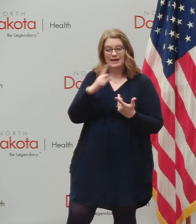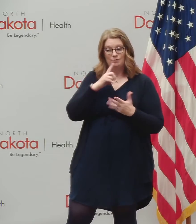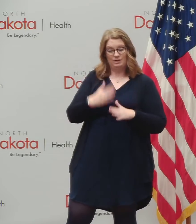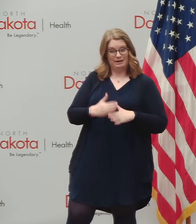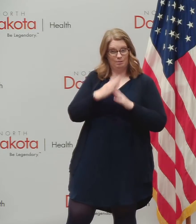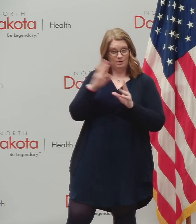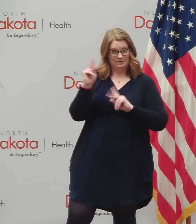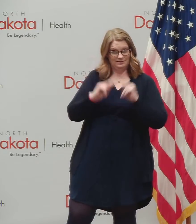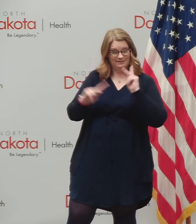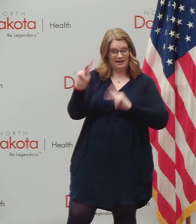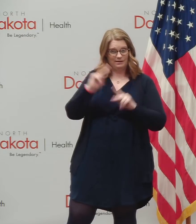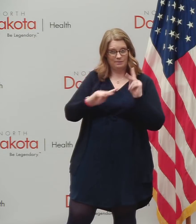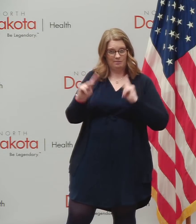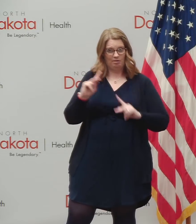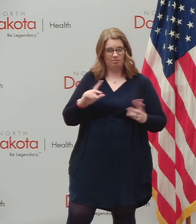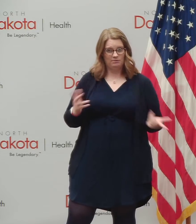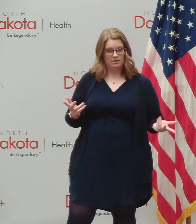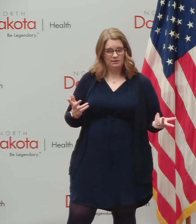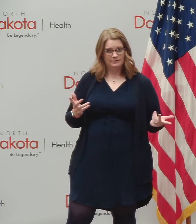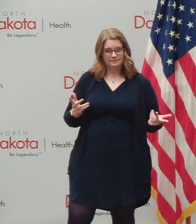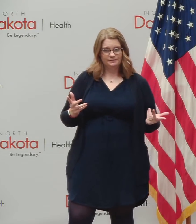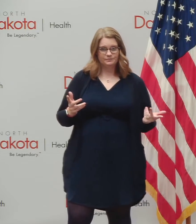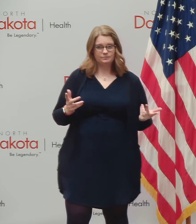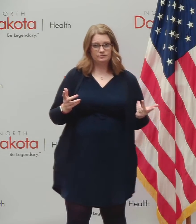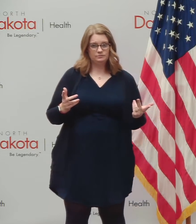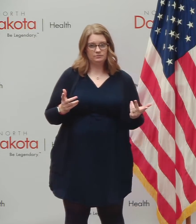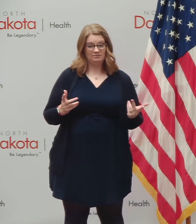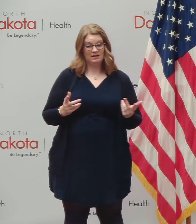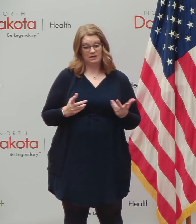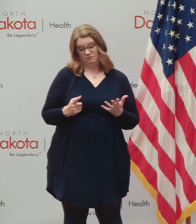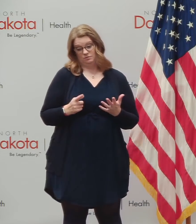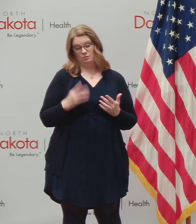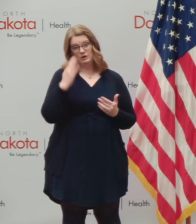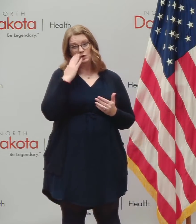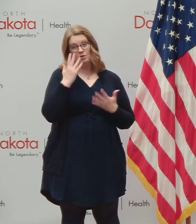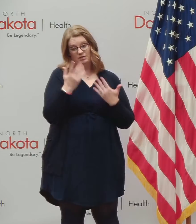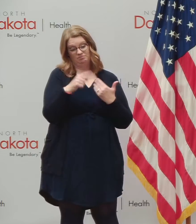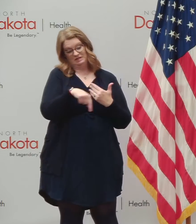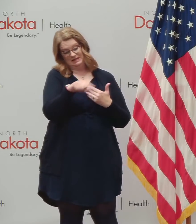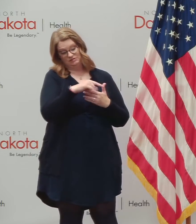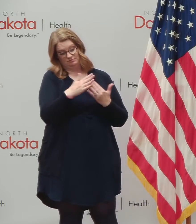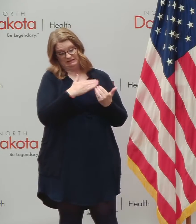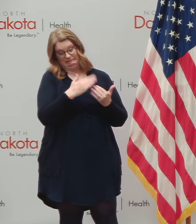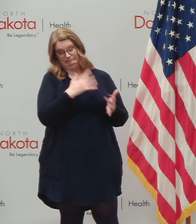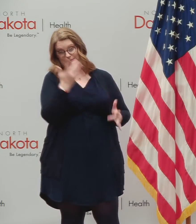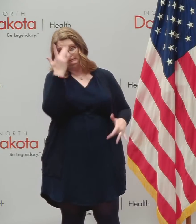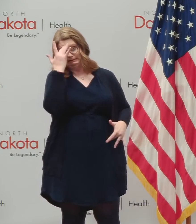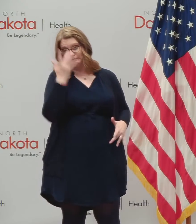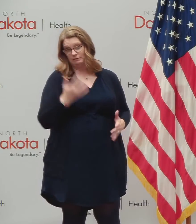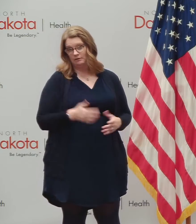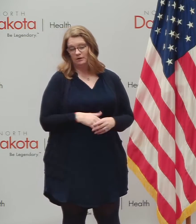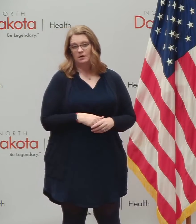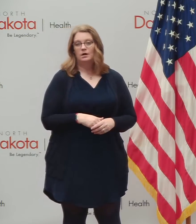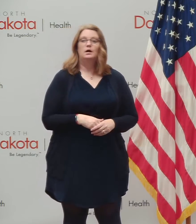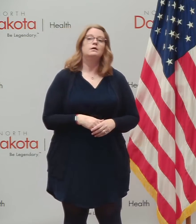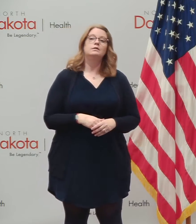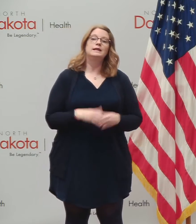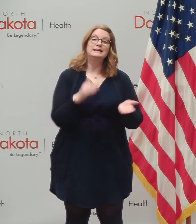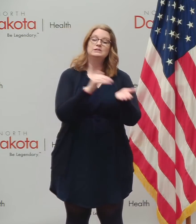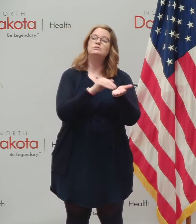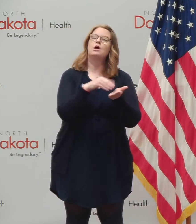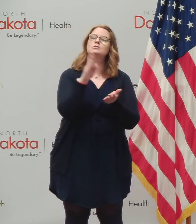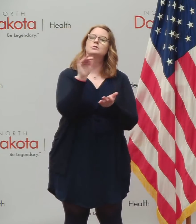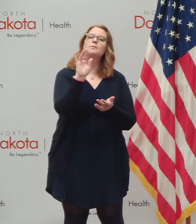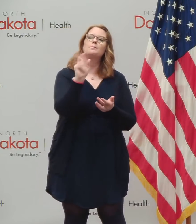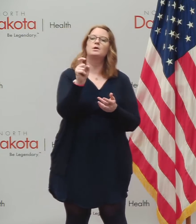individuals that we know are the most vulnerable. And when she was asked about